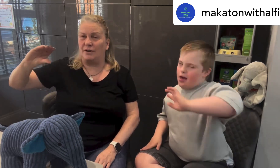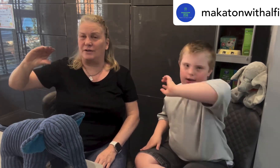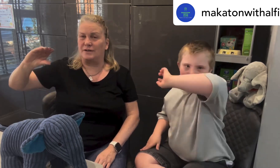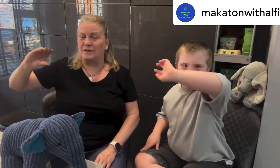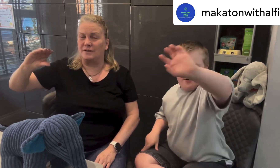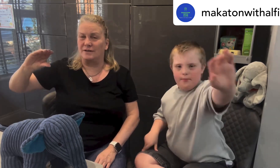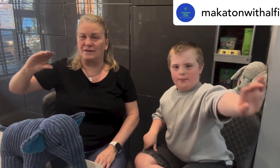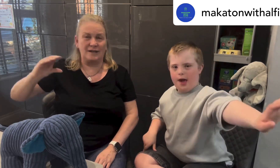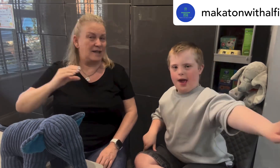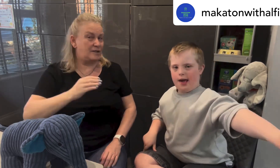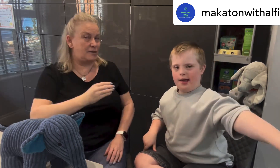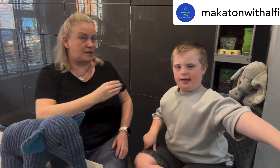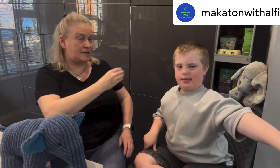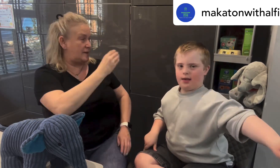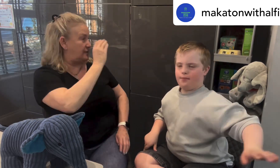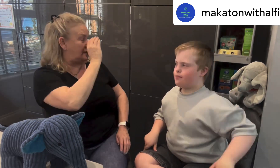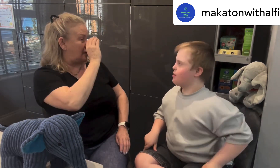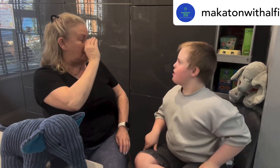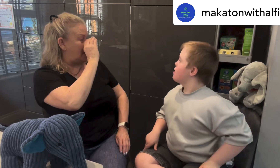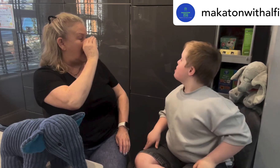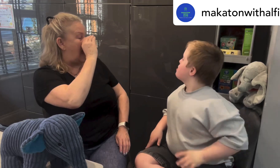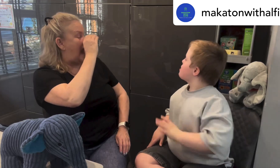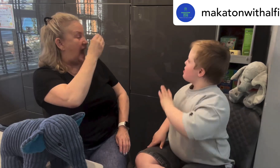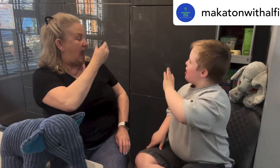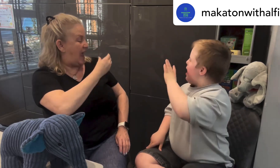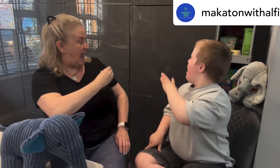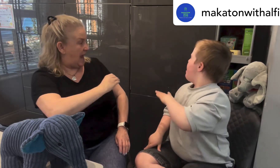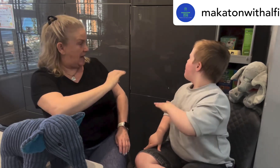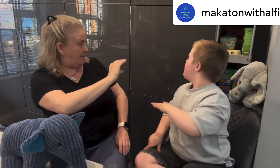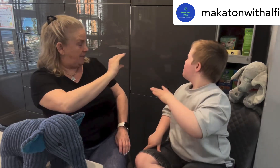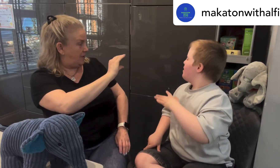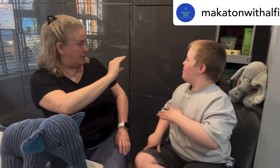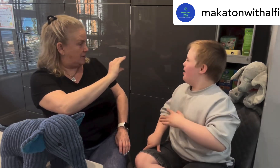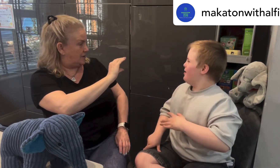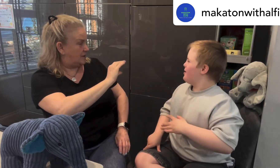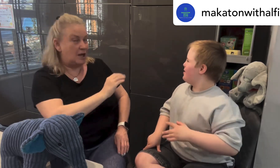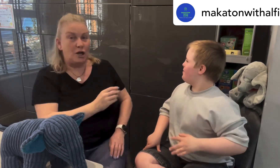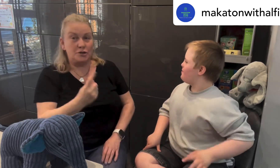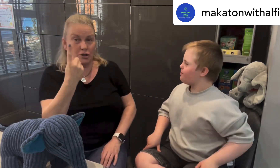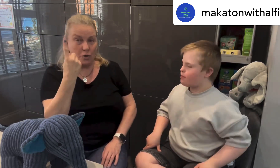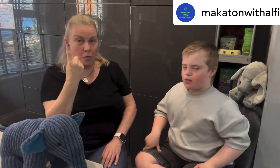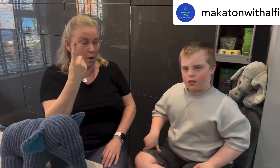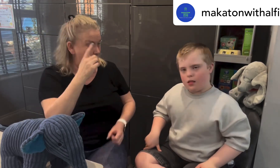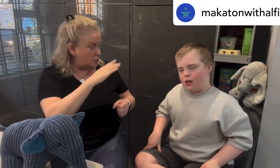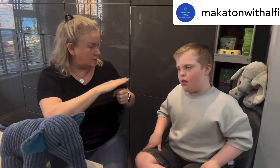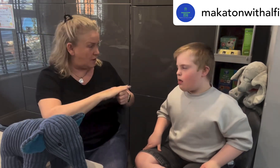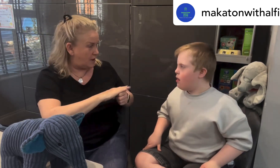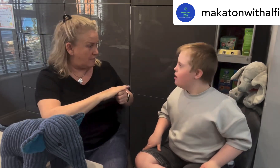Elephant. Yeah, so you can see from the side, you go, elephant. Should you do it one more time?